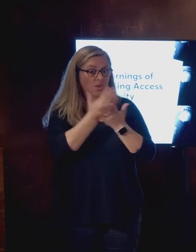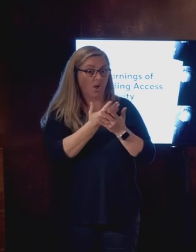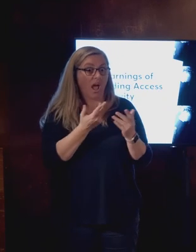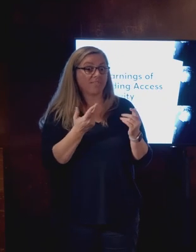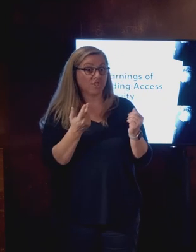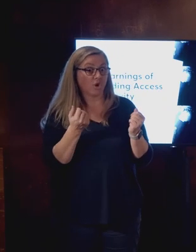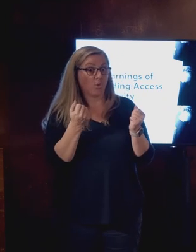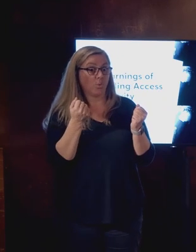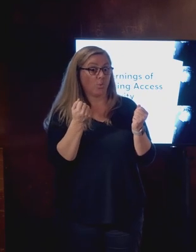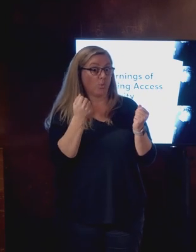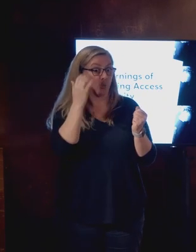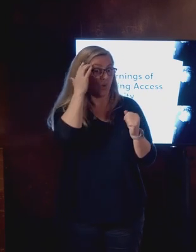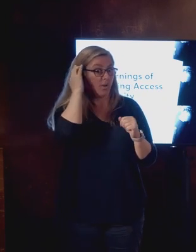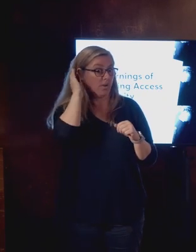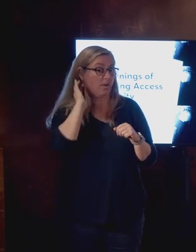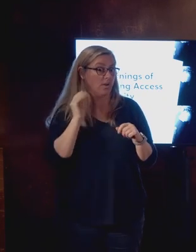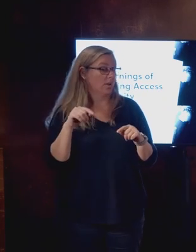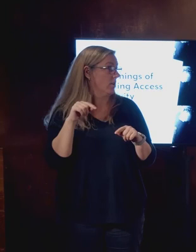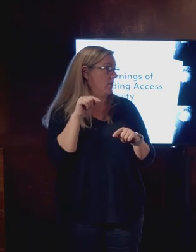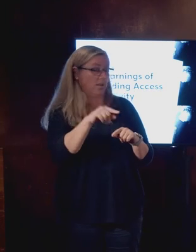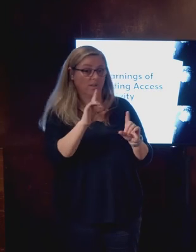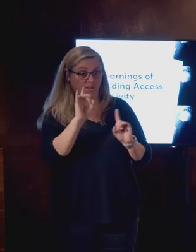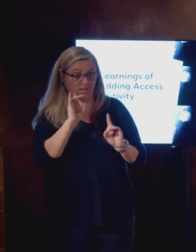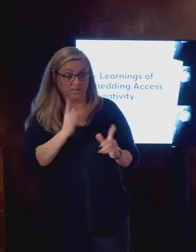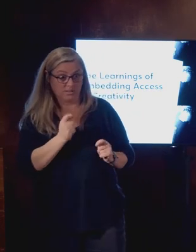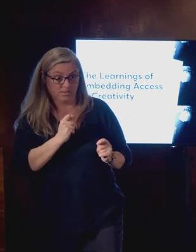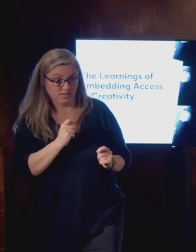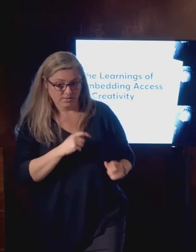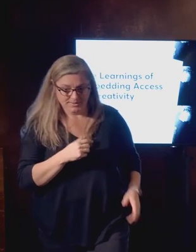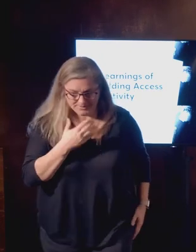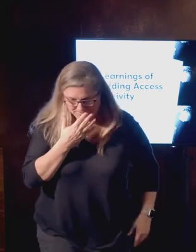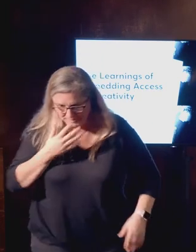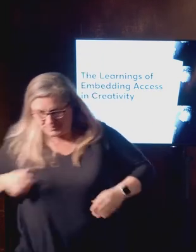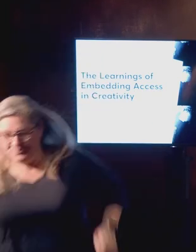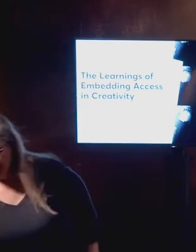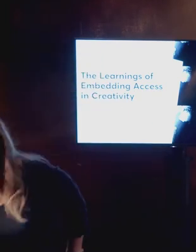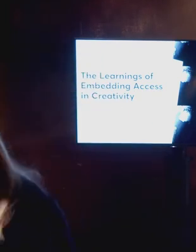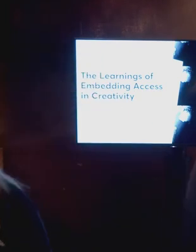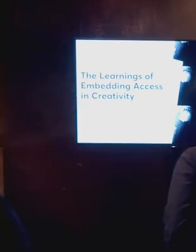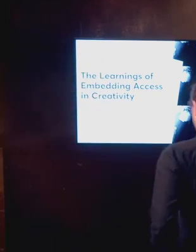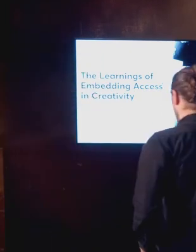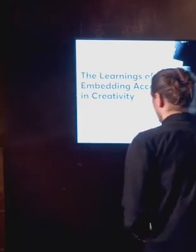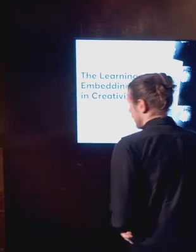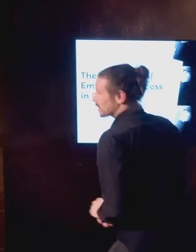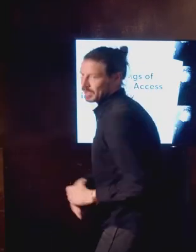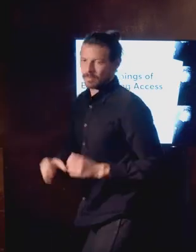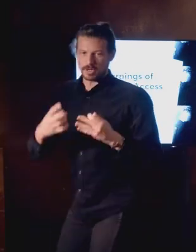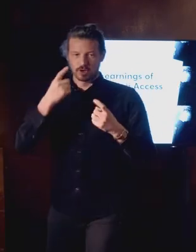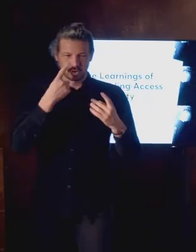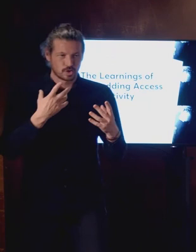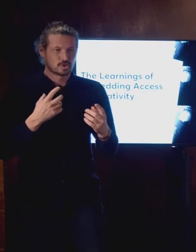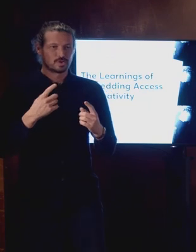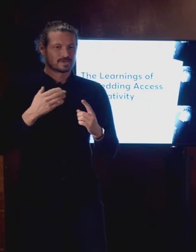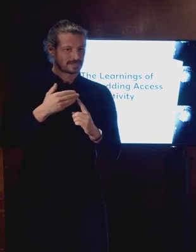of September. Have you got any shows coming up, Emma? I currently don't have any shows coming up, but I am a bookkeeper and I run my